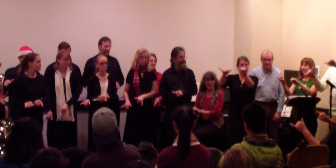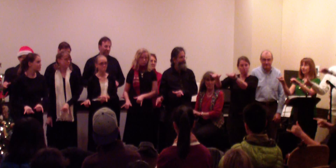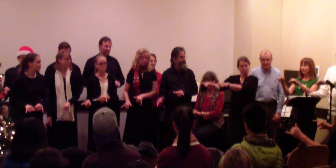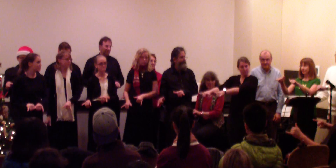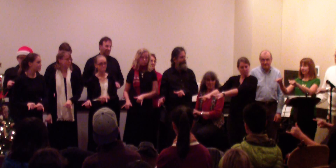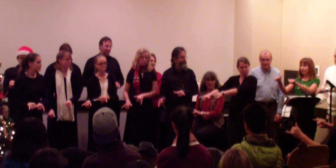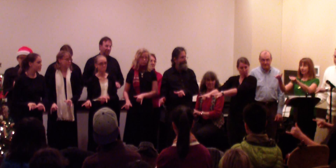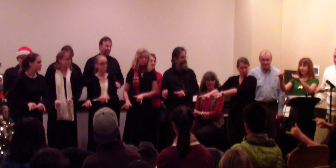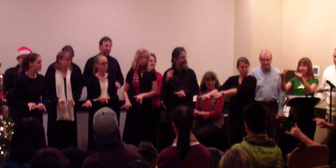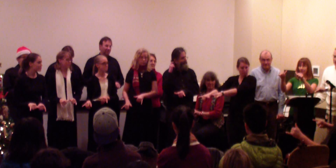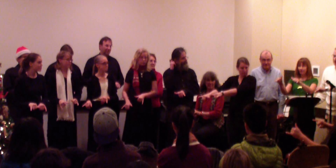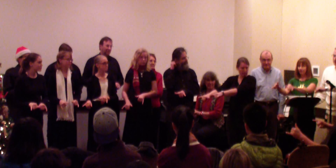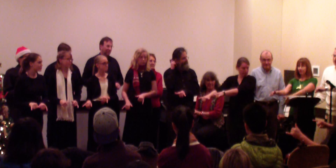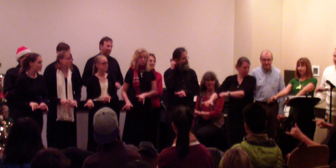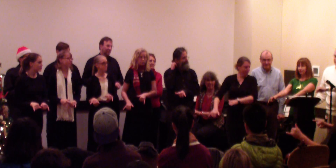Those Christmases long ago, they're the same.